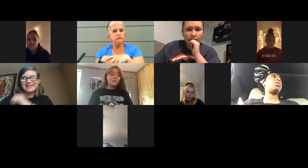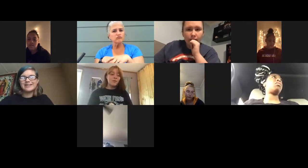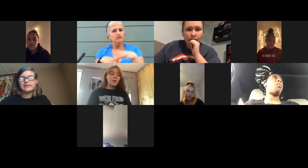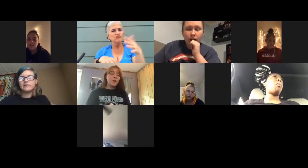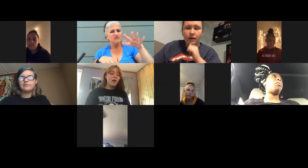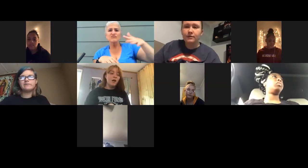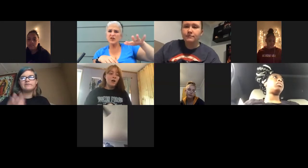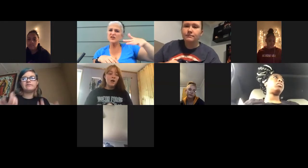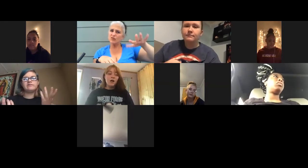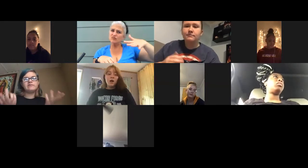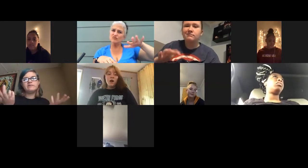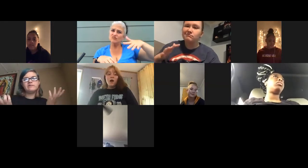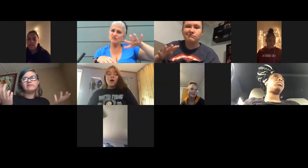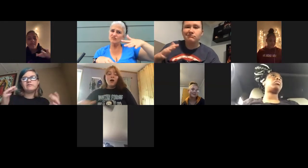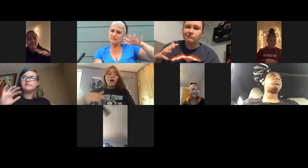So.